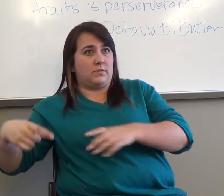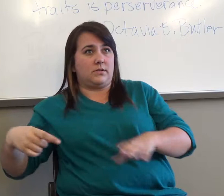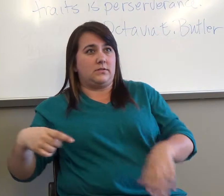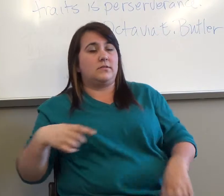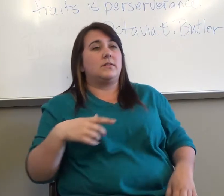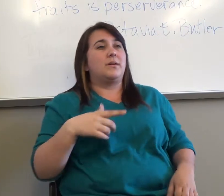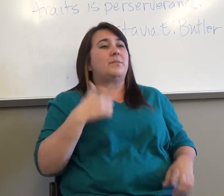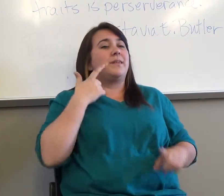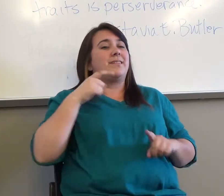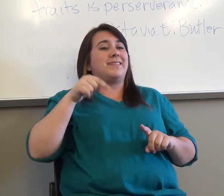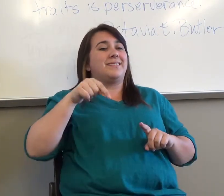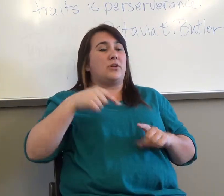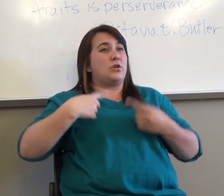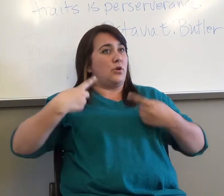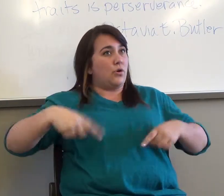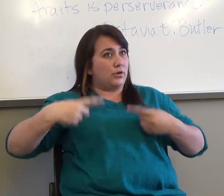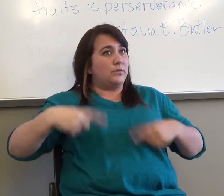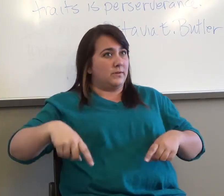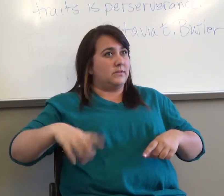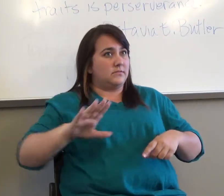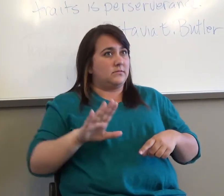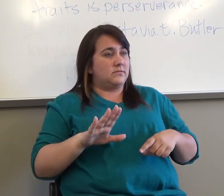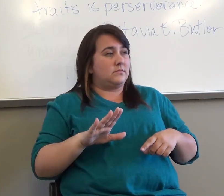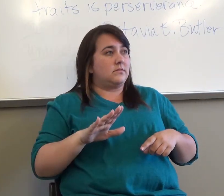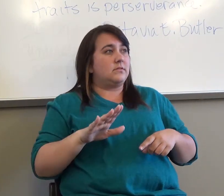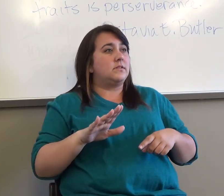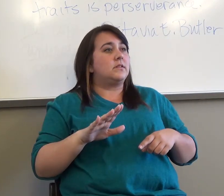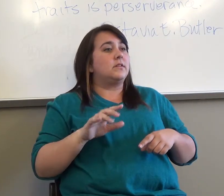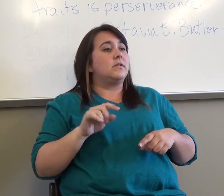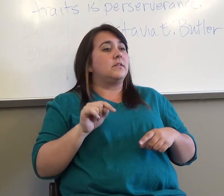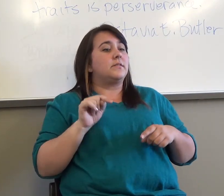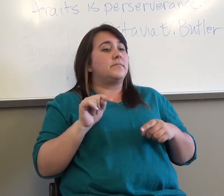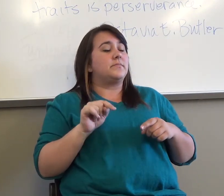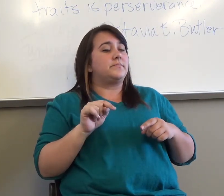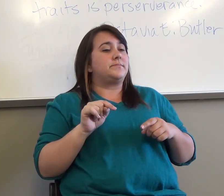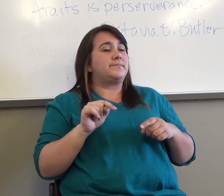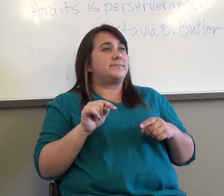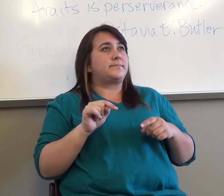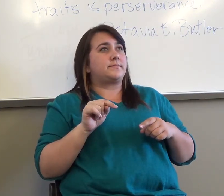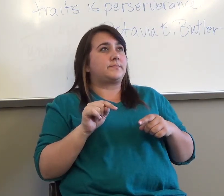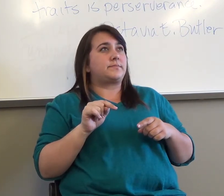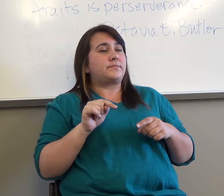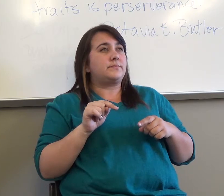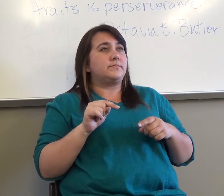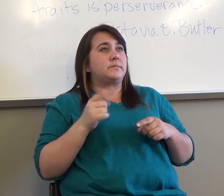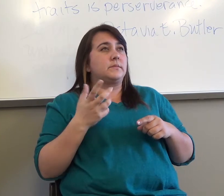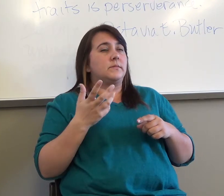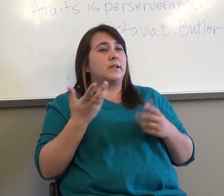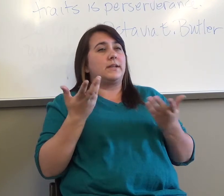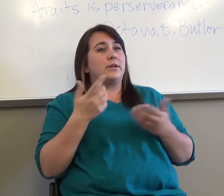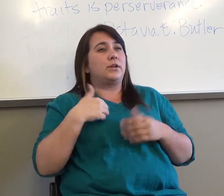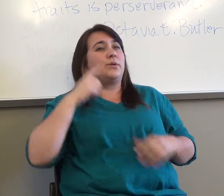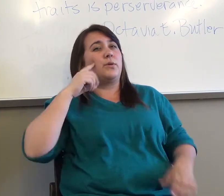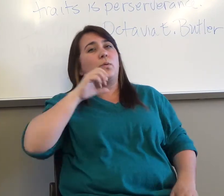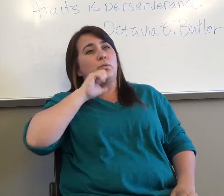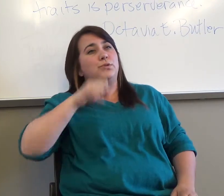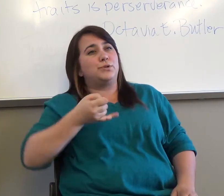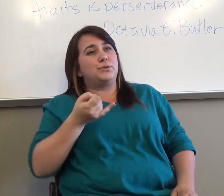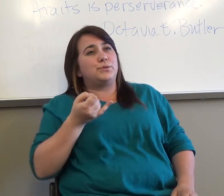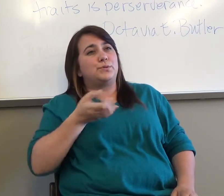we've been asking, this is pretty much, we pretty much hear orange juice, drink 1 glass of